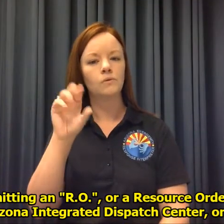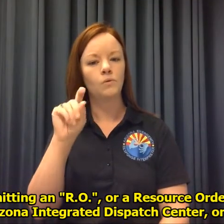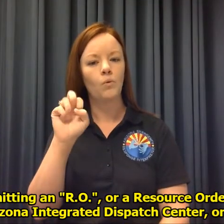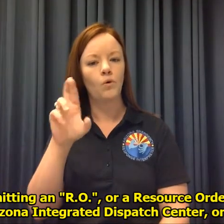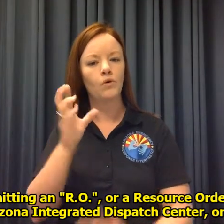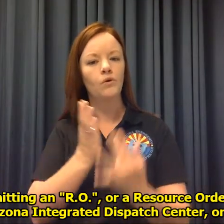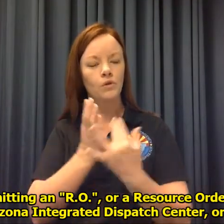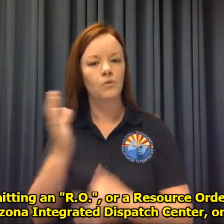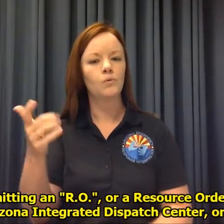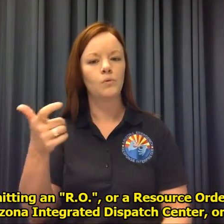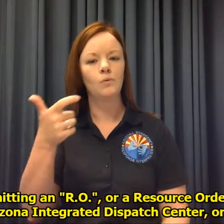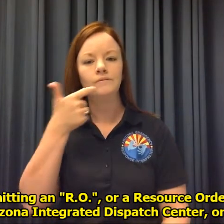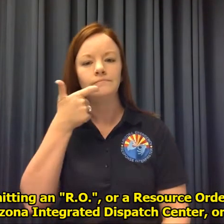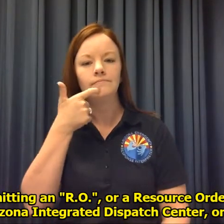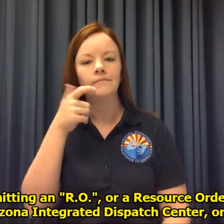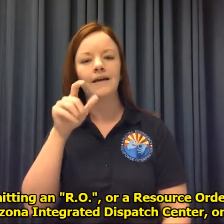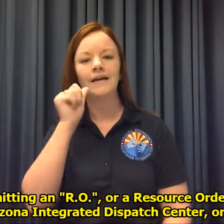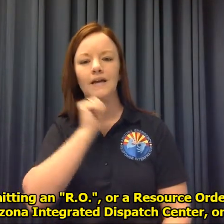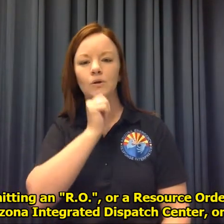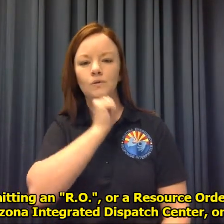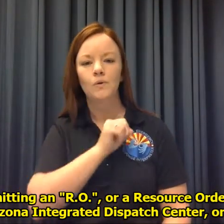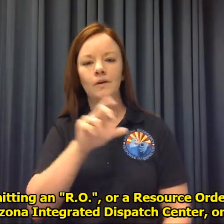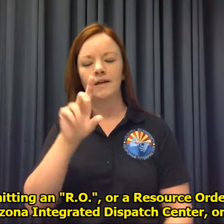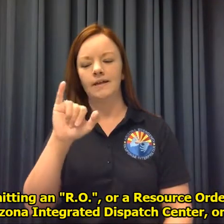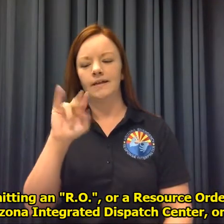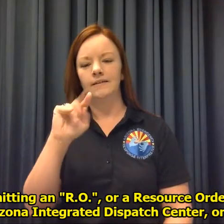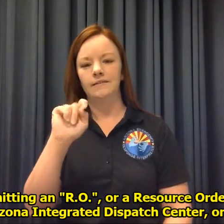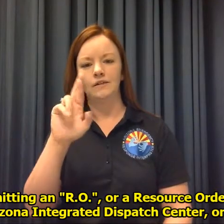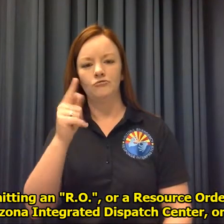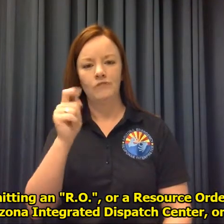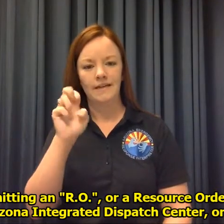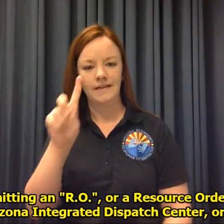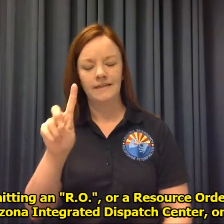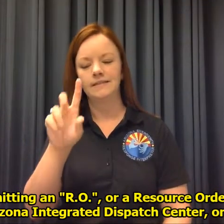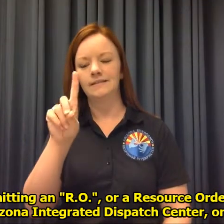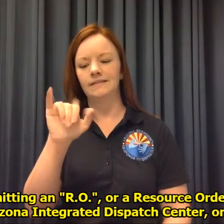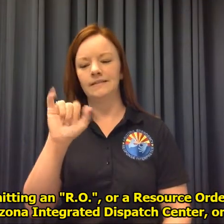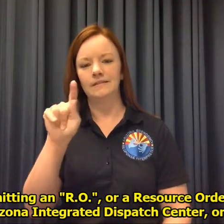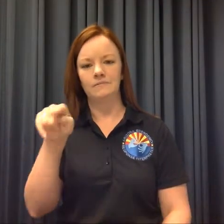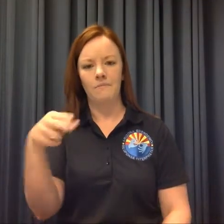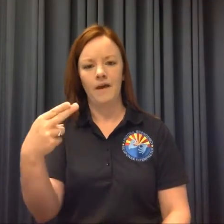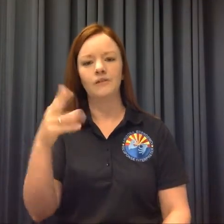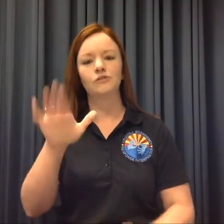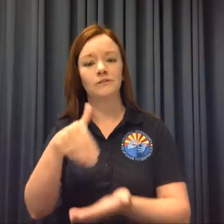order through the Arizona Integrated Dispatch Center or ADC.